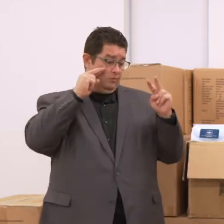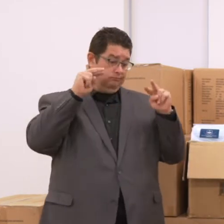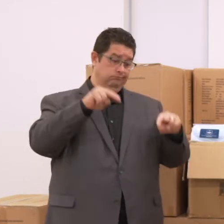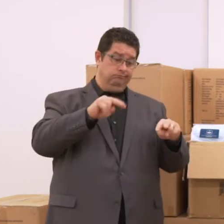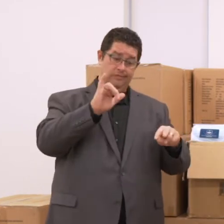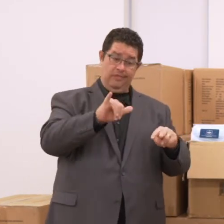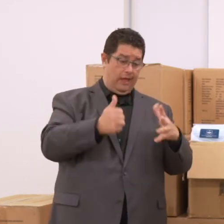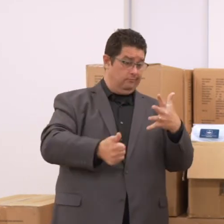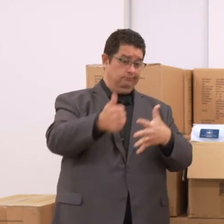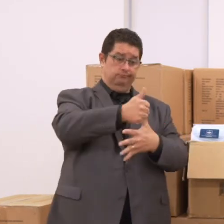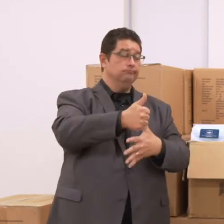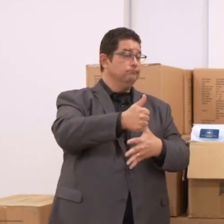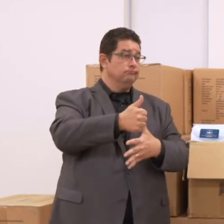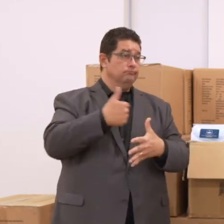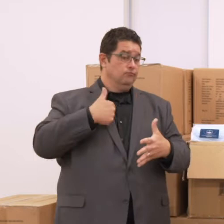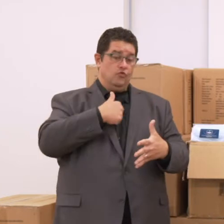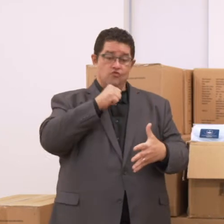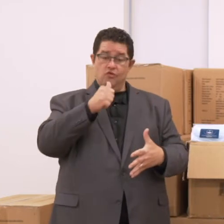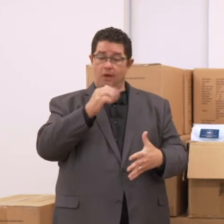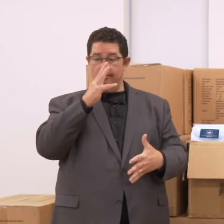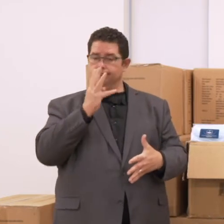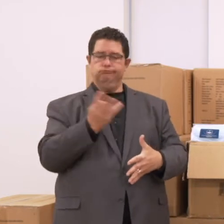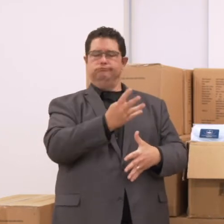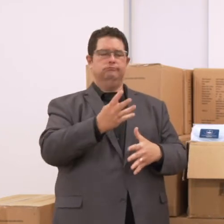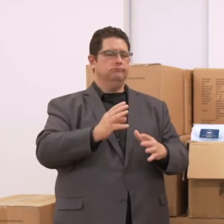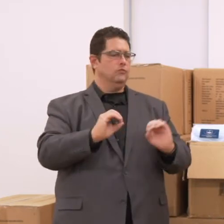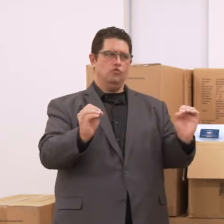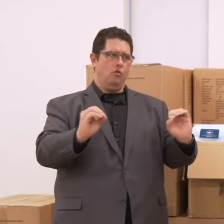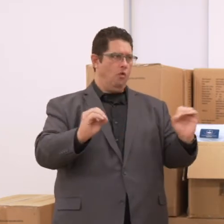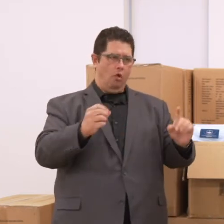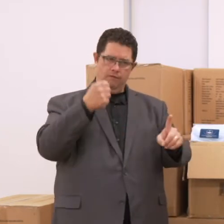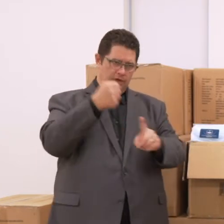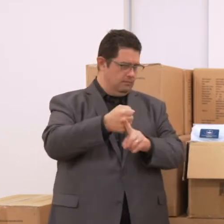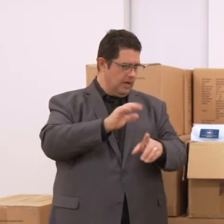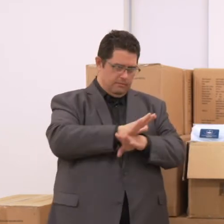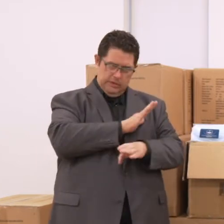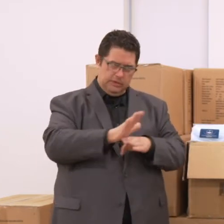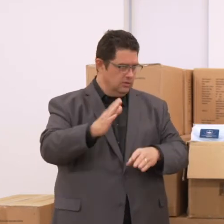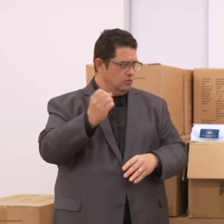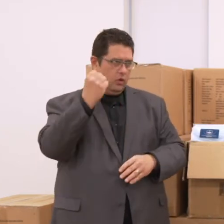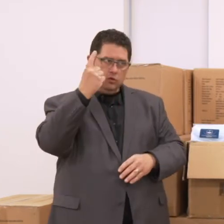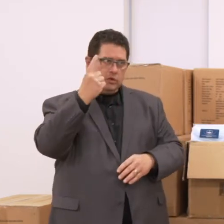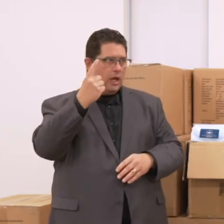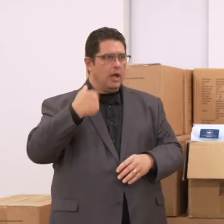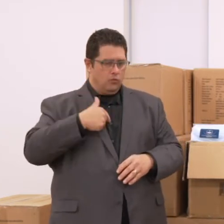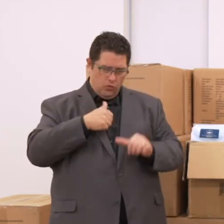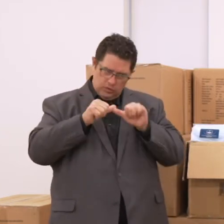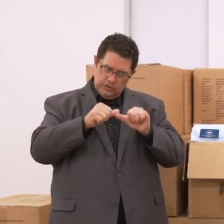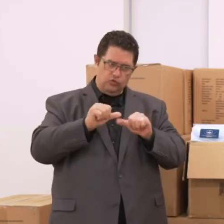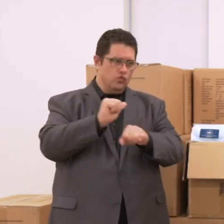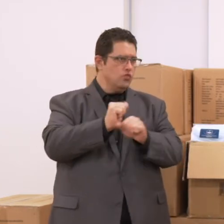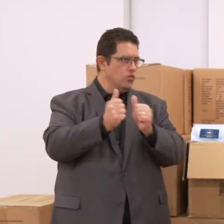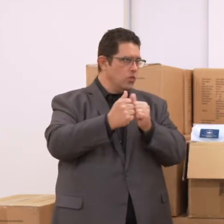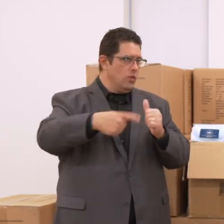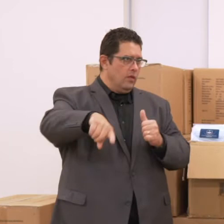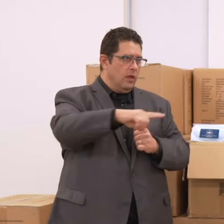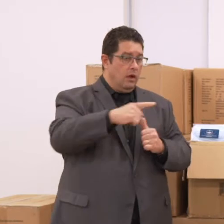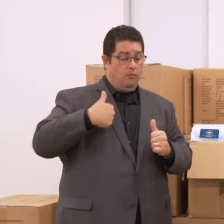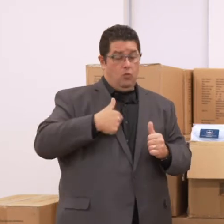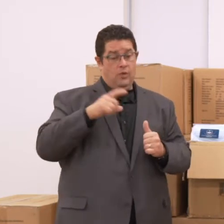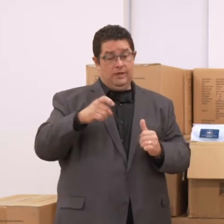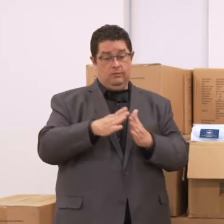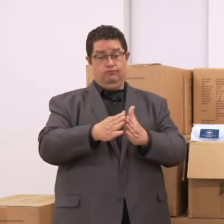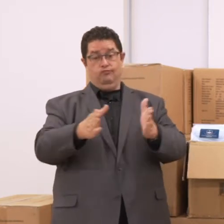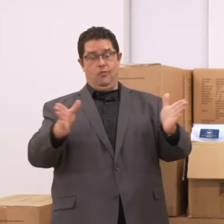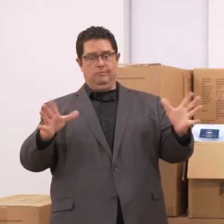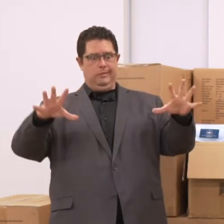first. We are not dismissive at all about the impact of businesses, and we'll continue to work with them. We need widespread